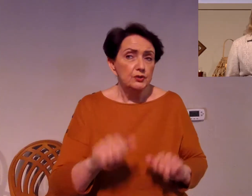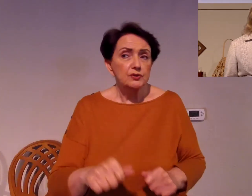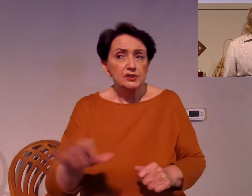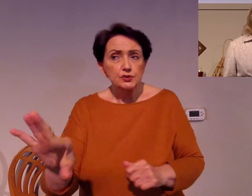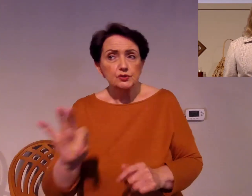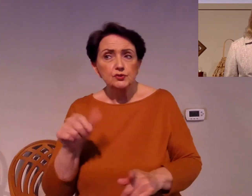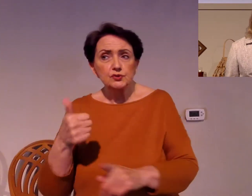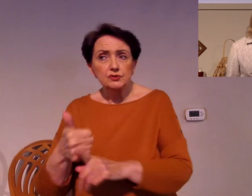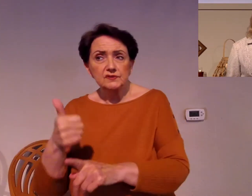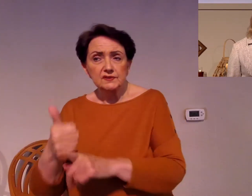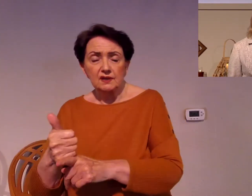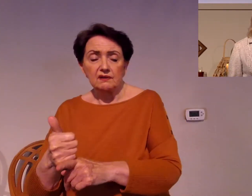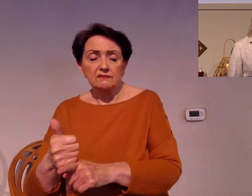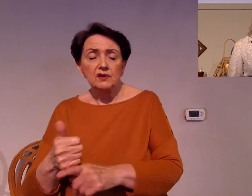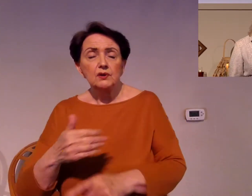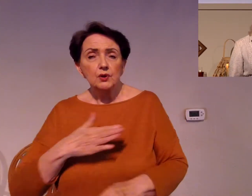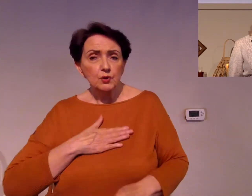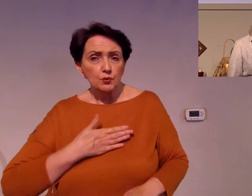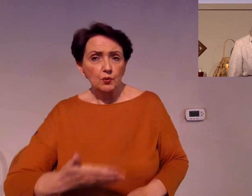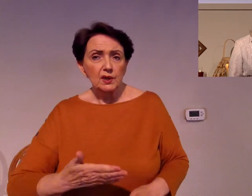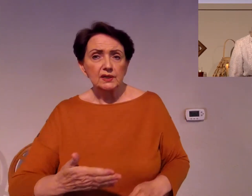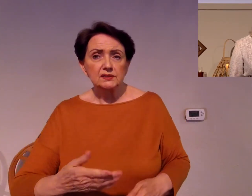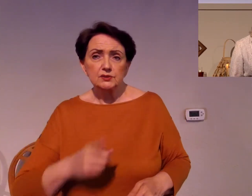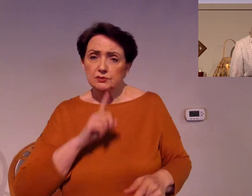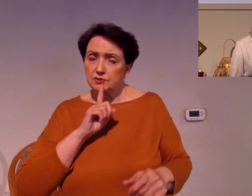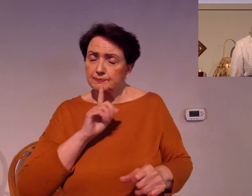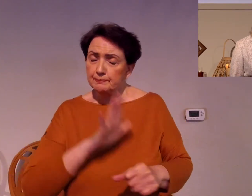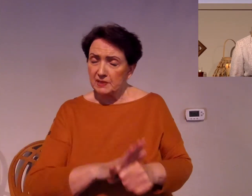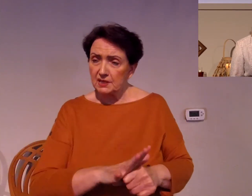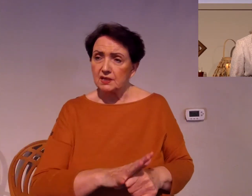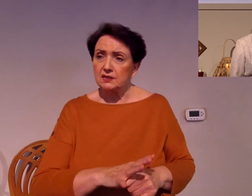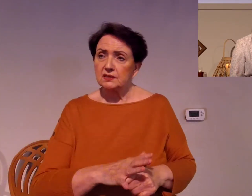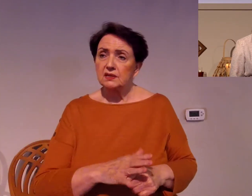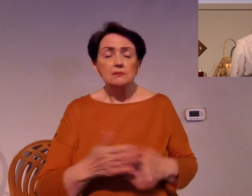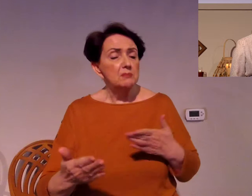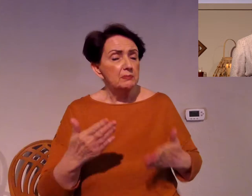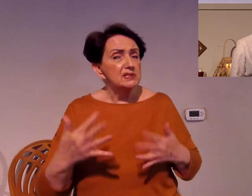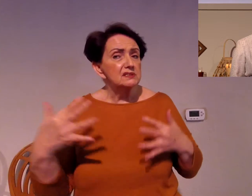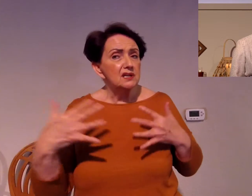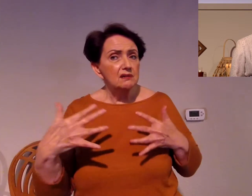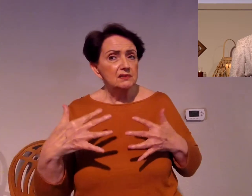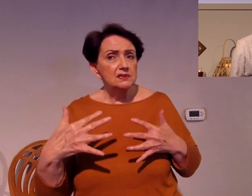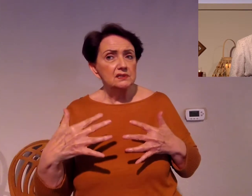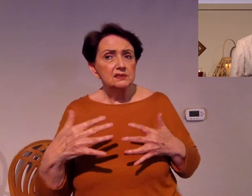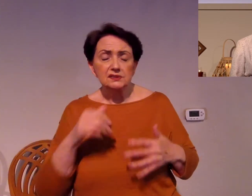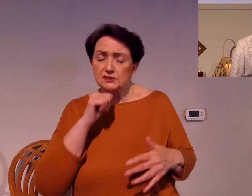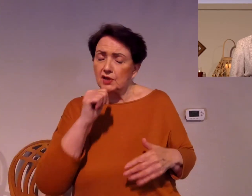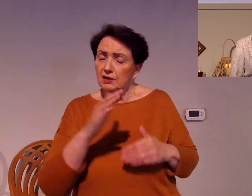we willing to commit, as scary as it might be, because this is not a comfort zone.